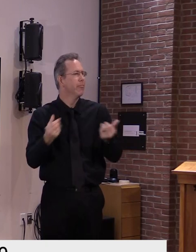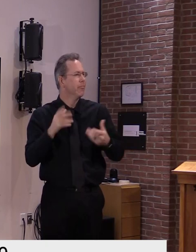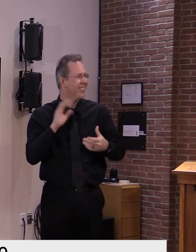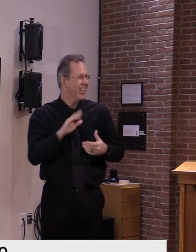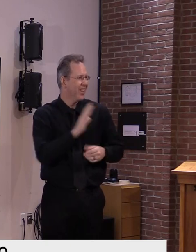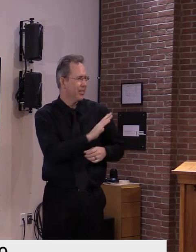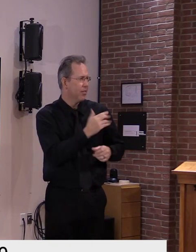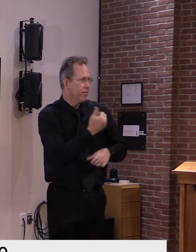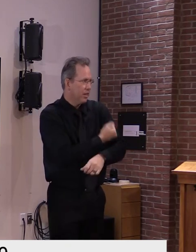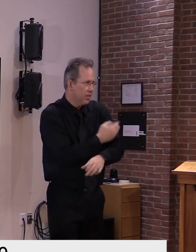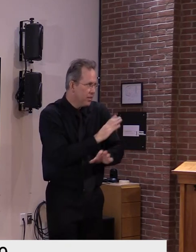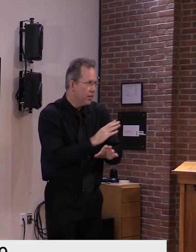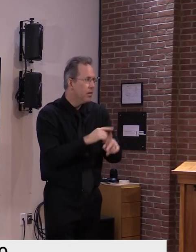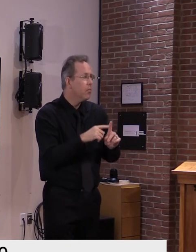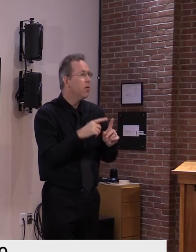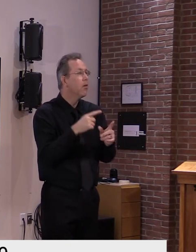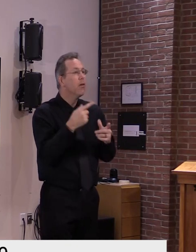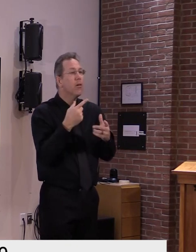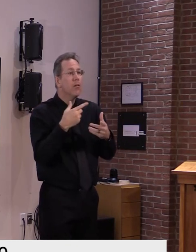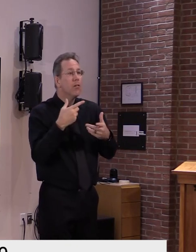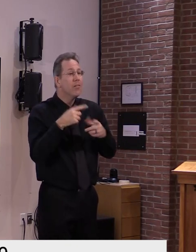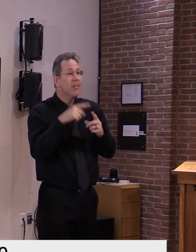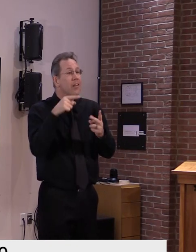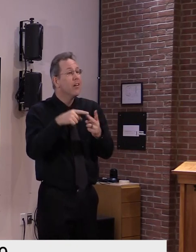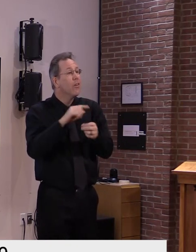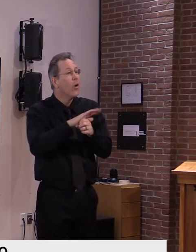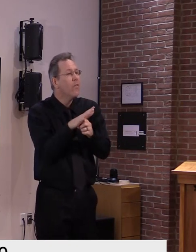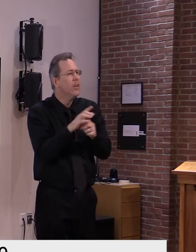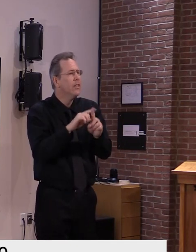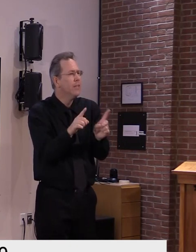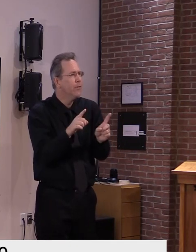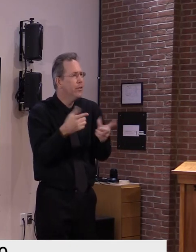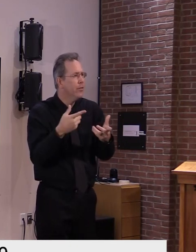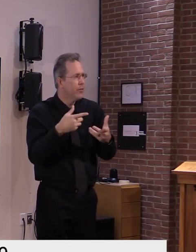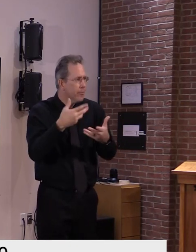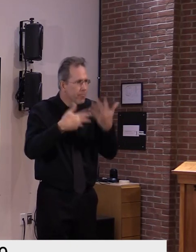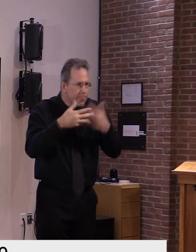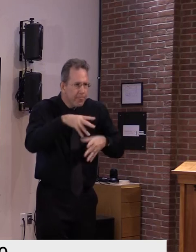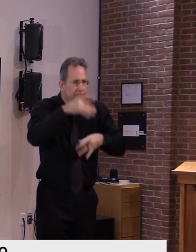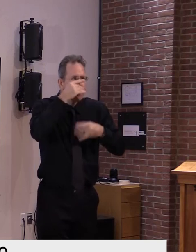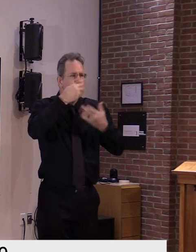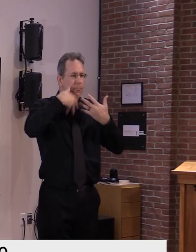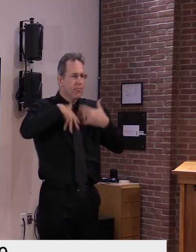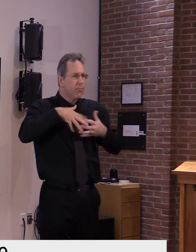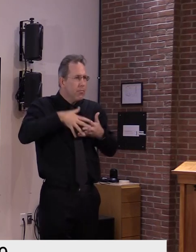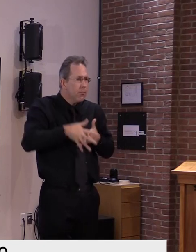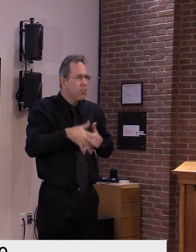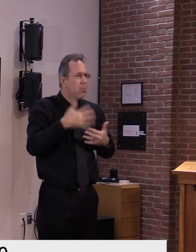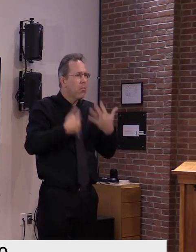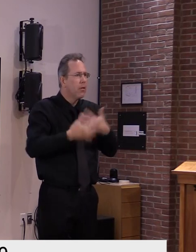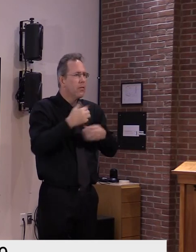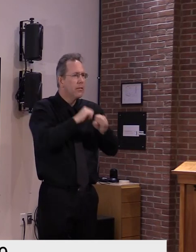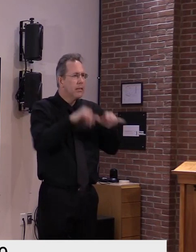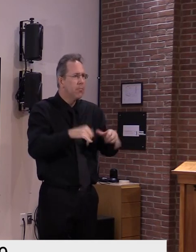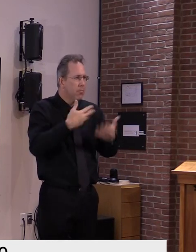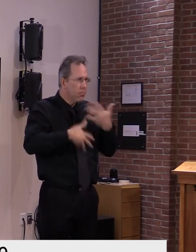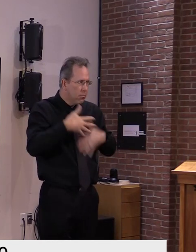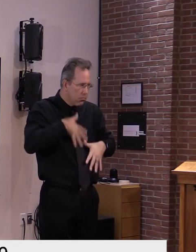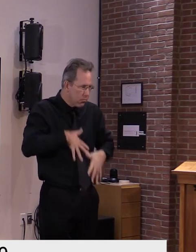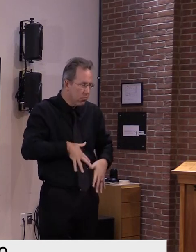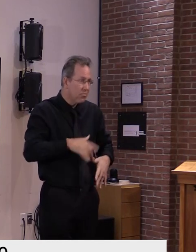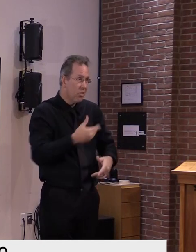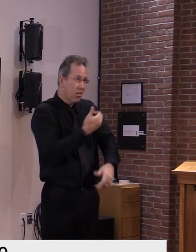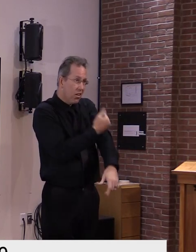membranes, once it's getting into your bloodstream, it's going to be counteracted by those antibodies. What is